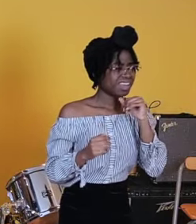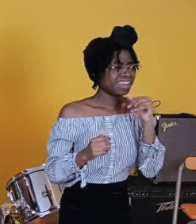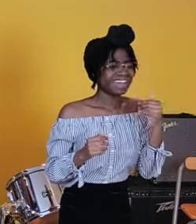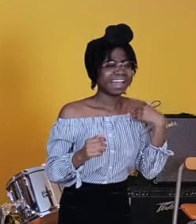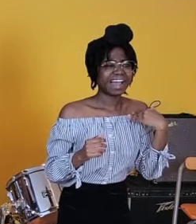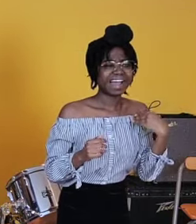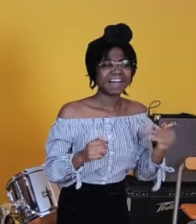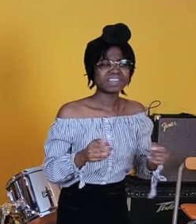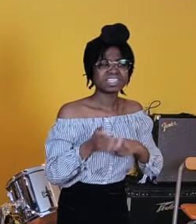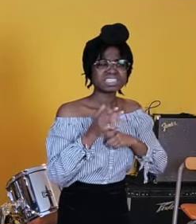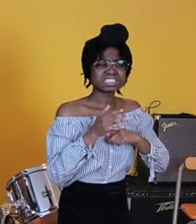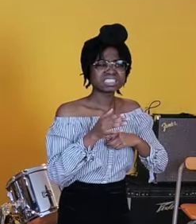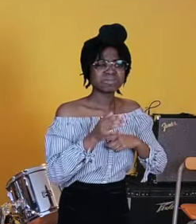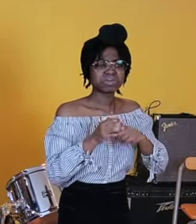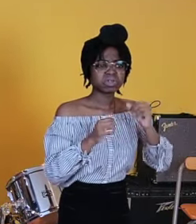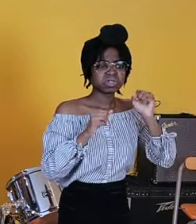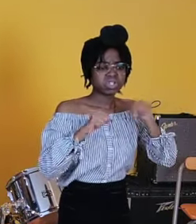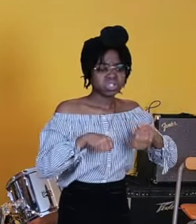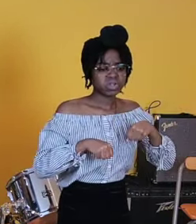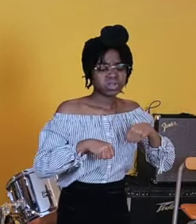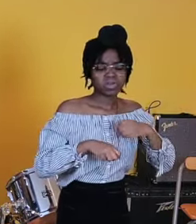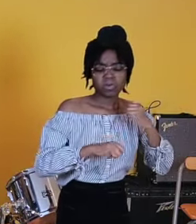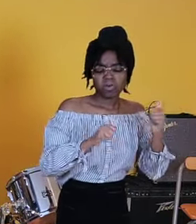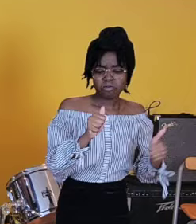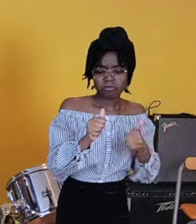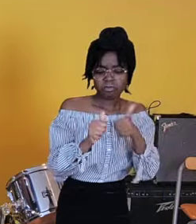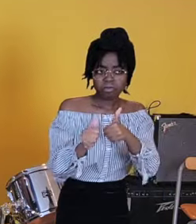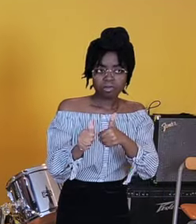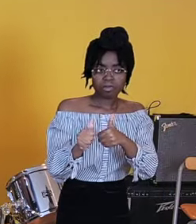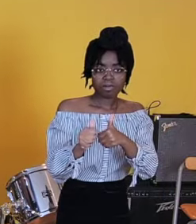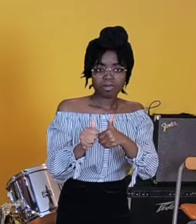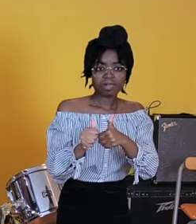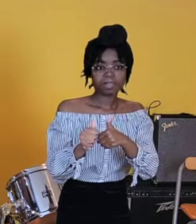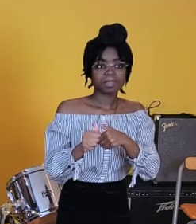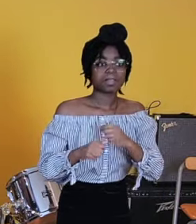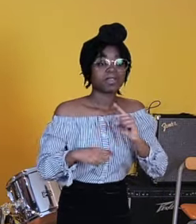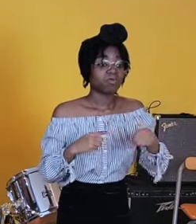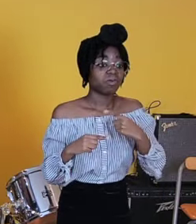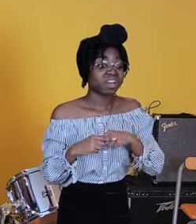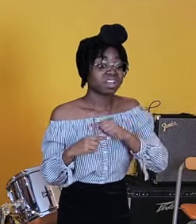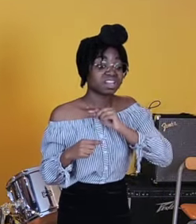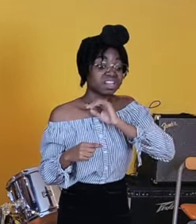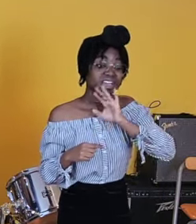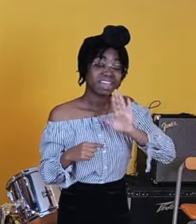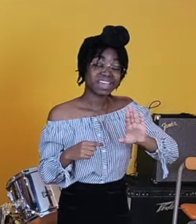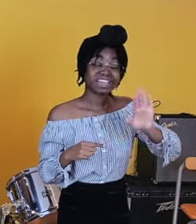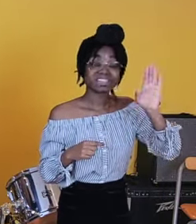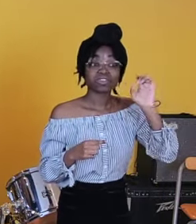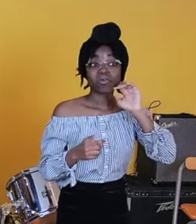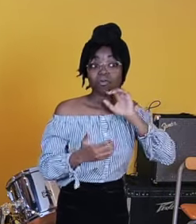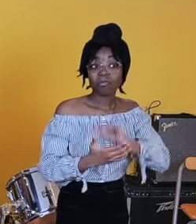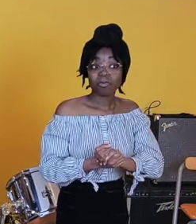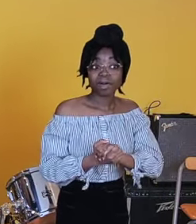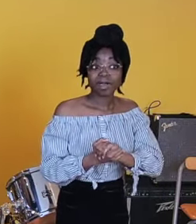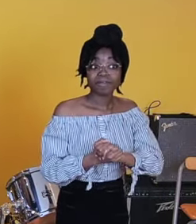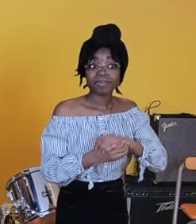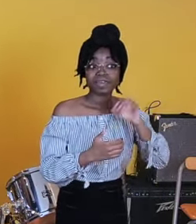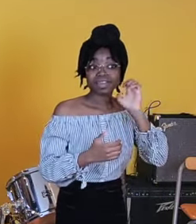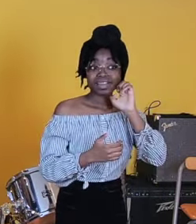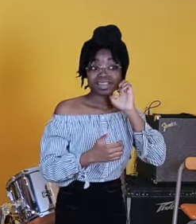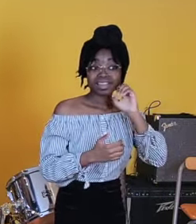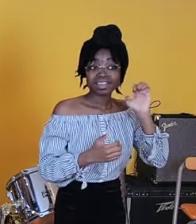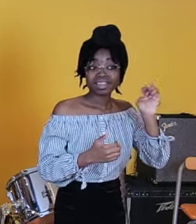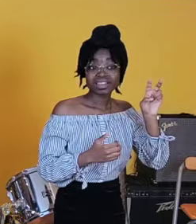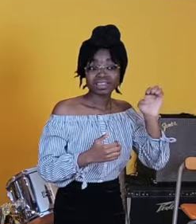he didn't have any example to follow when his wife Eve gave birth to their children. See what I'm talking about? Now, according to Genesis chapter 5, you